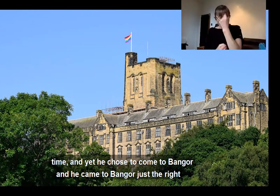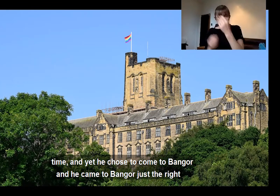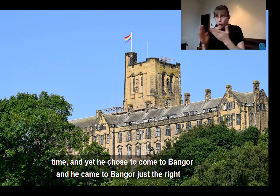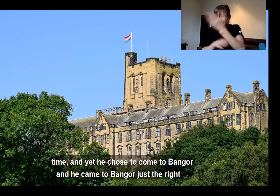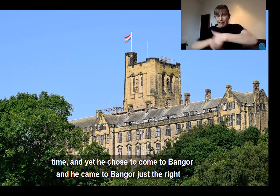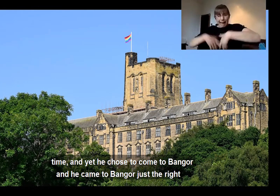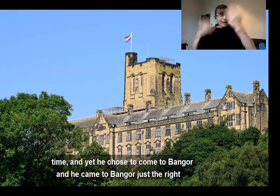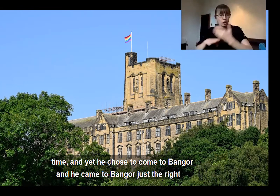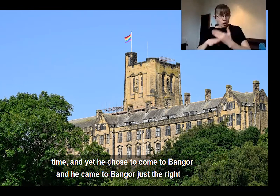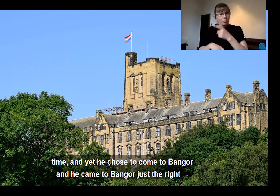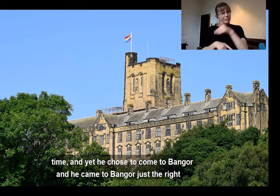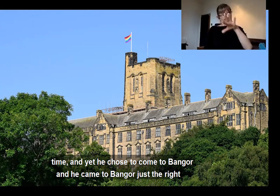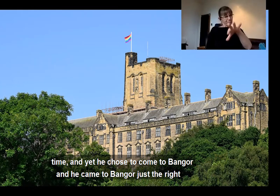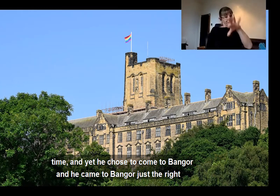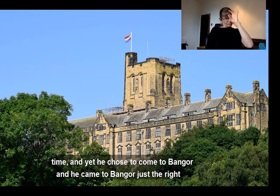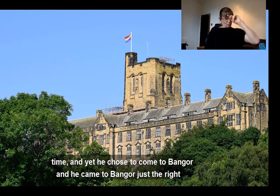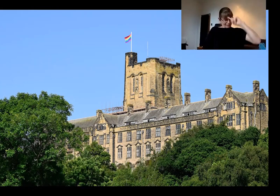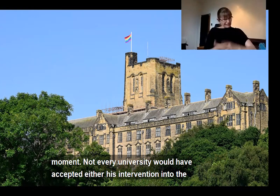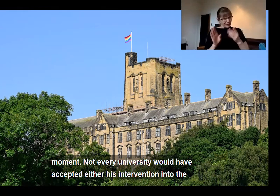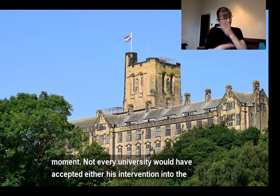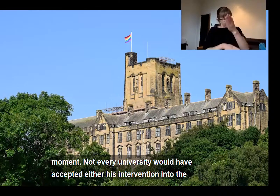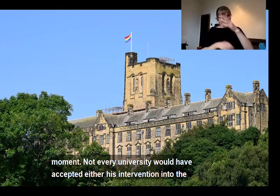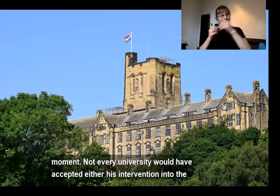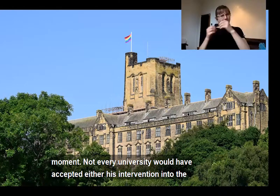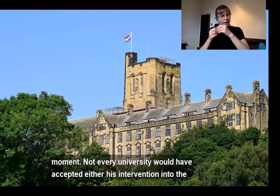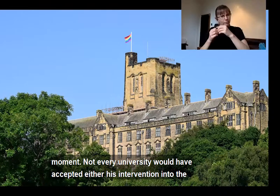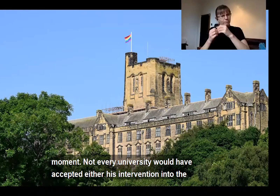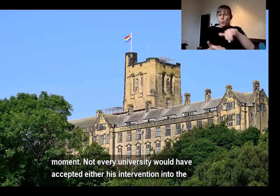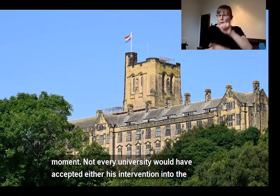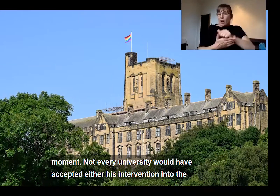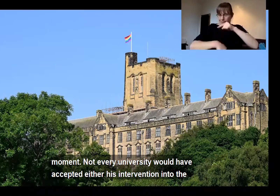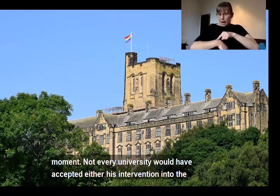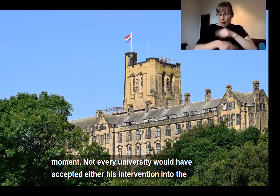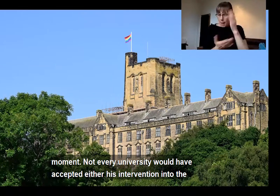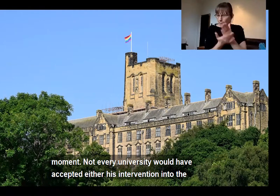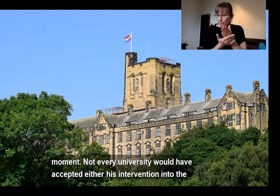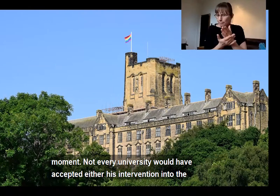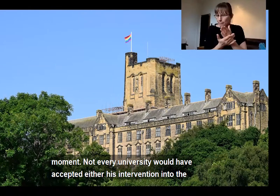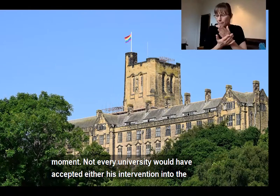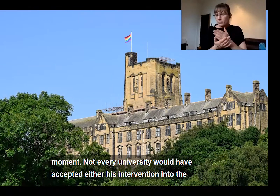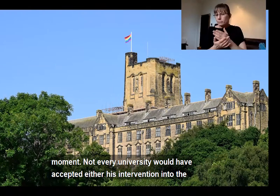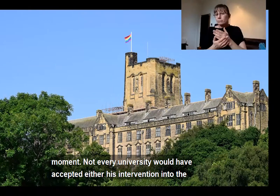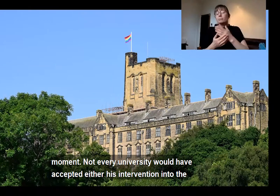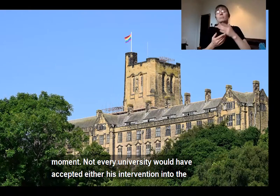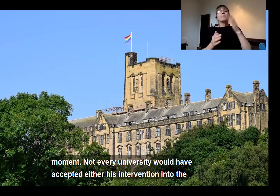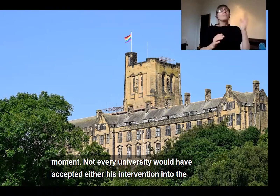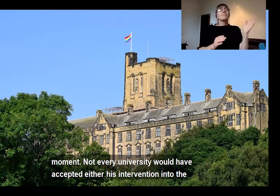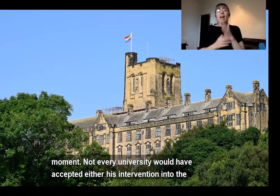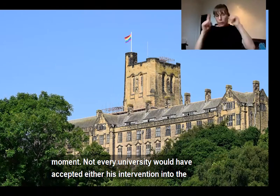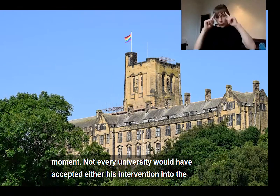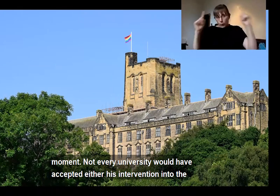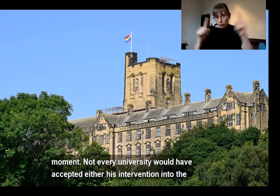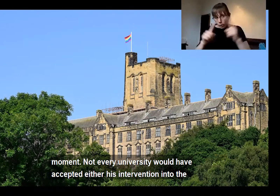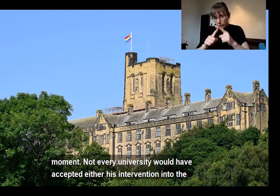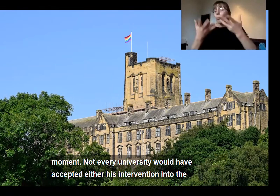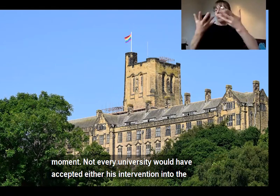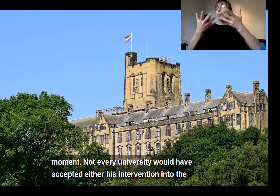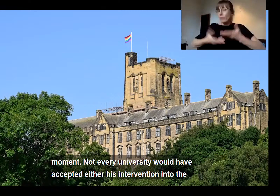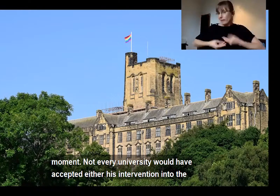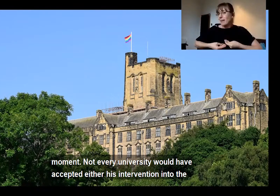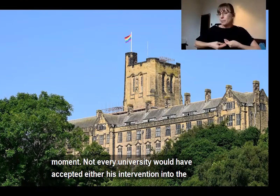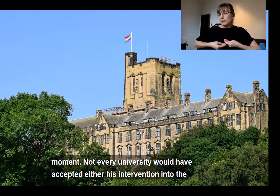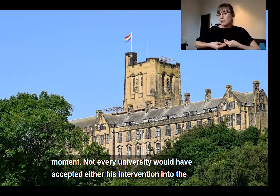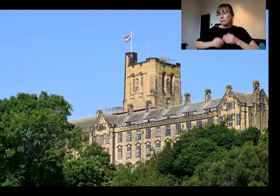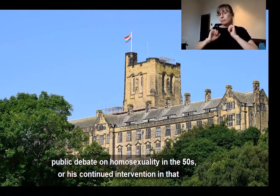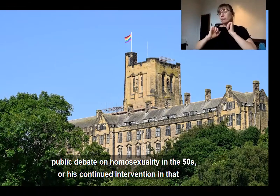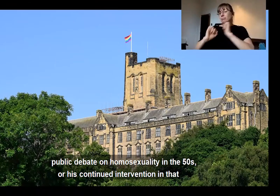to Bangor. And he came to Bangor at just the right moment. Not every university would have accepted either